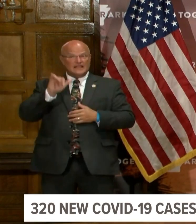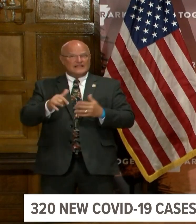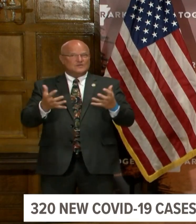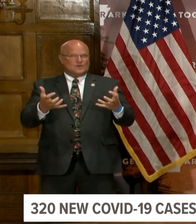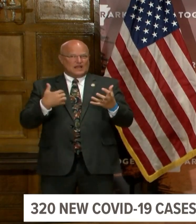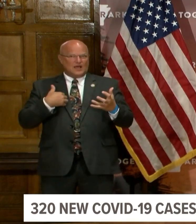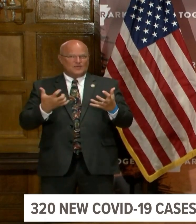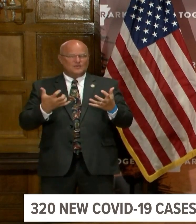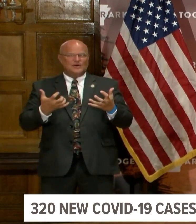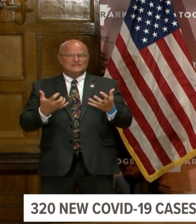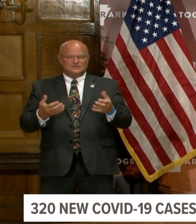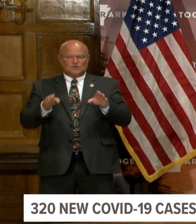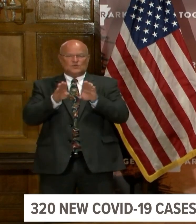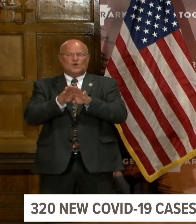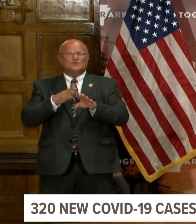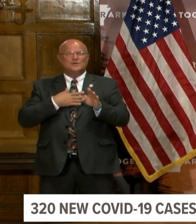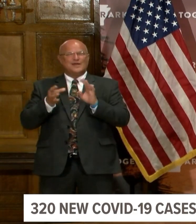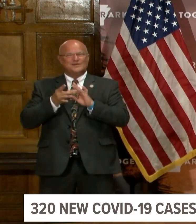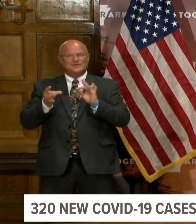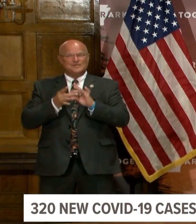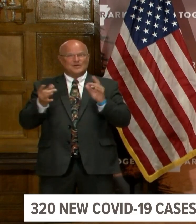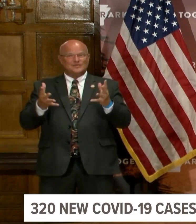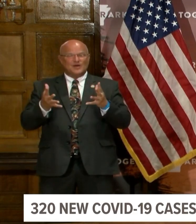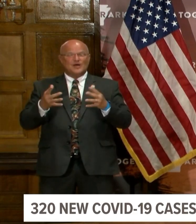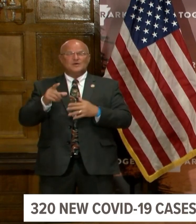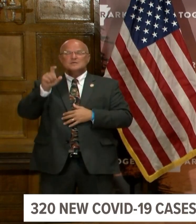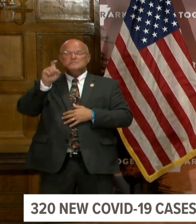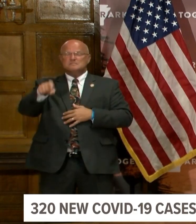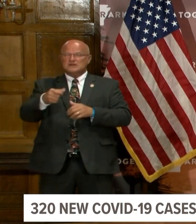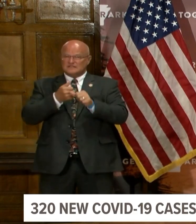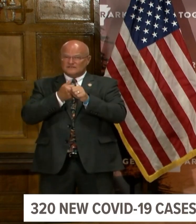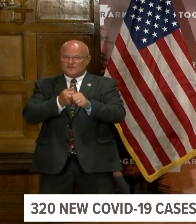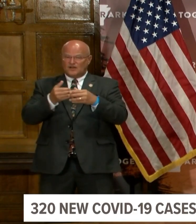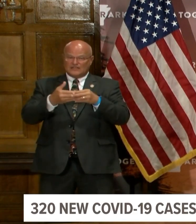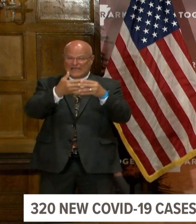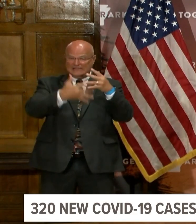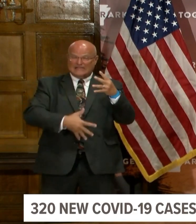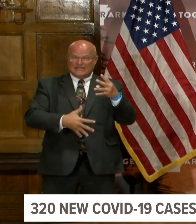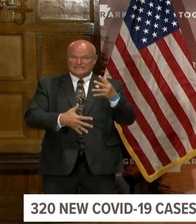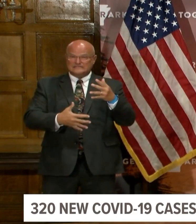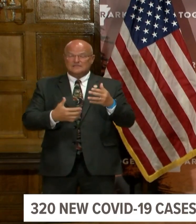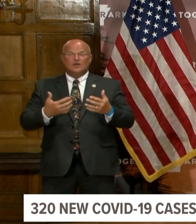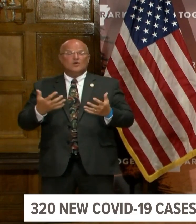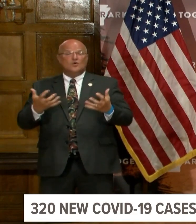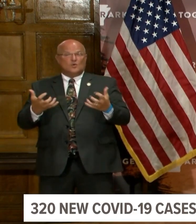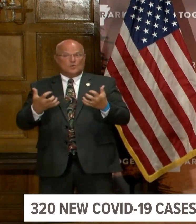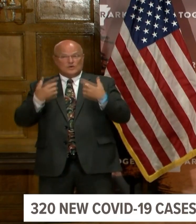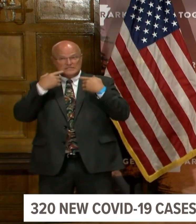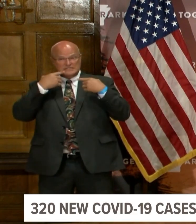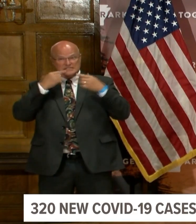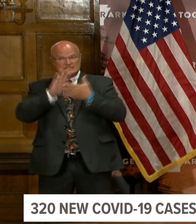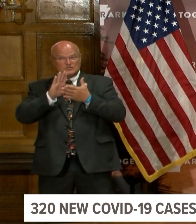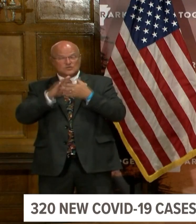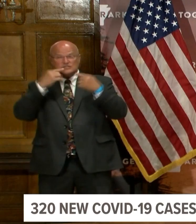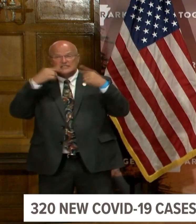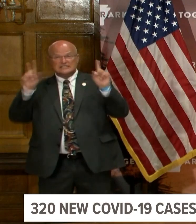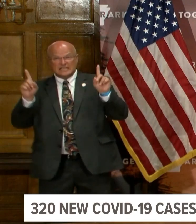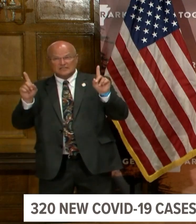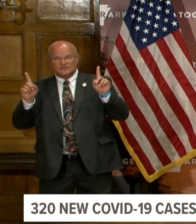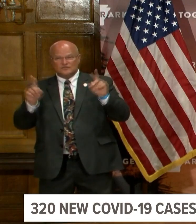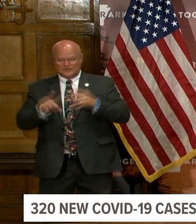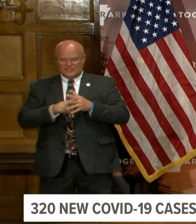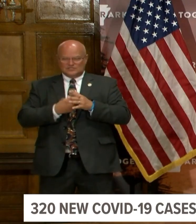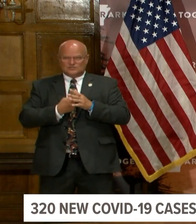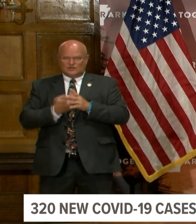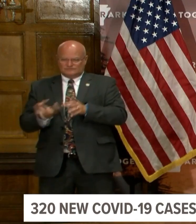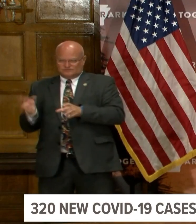want to close my remarks with. We must follow the guidelines. If we want to have a successful school year, it starts from when we get